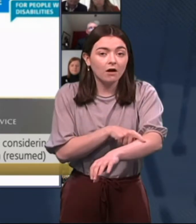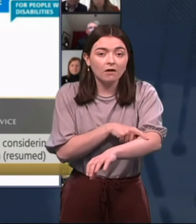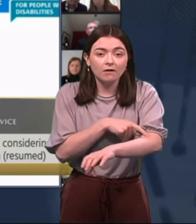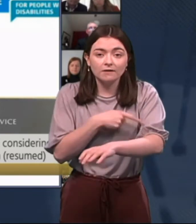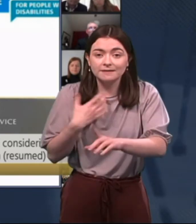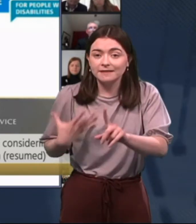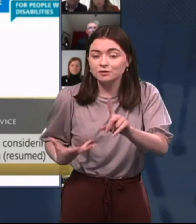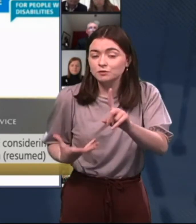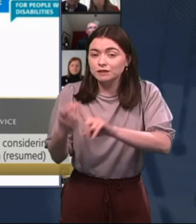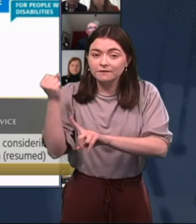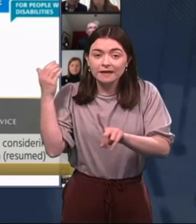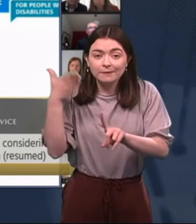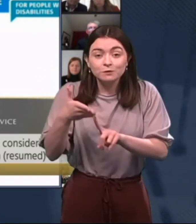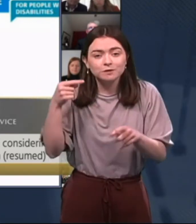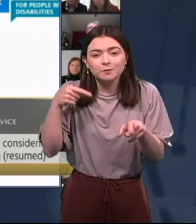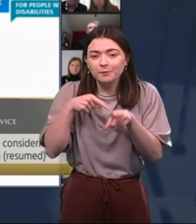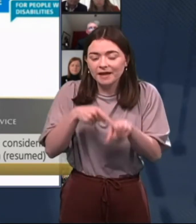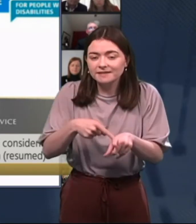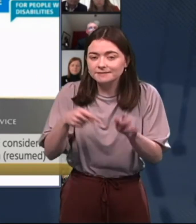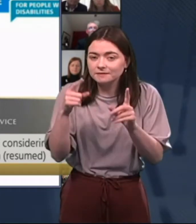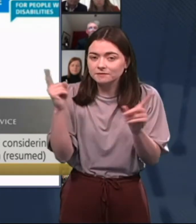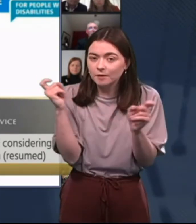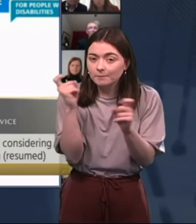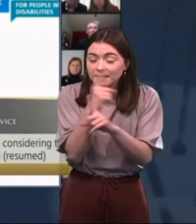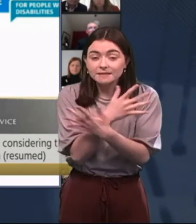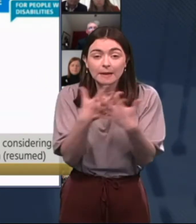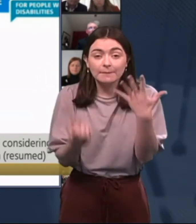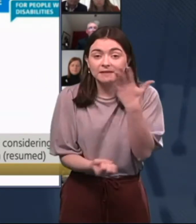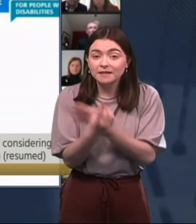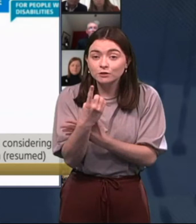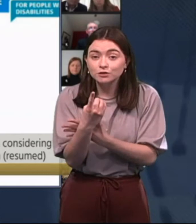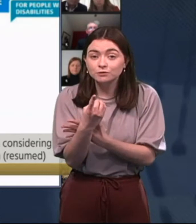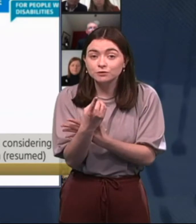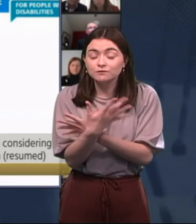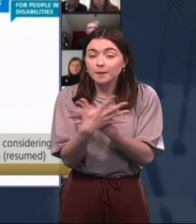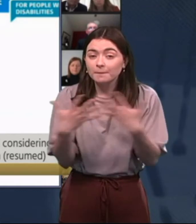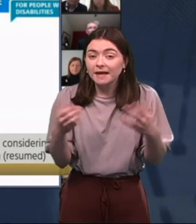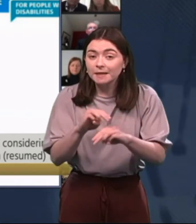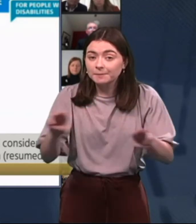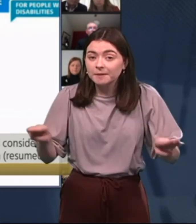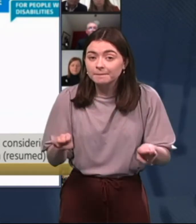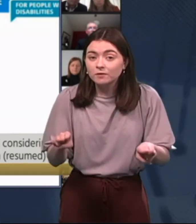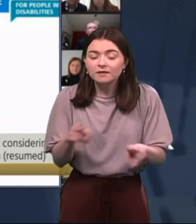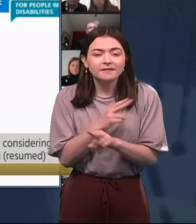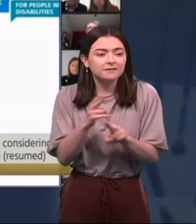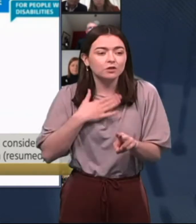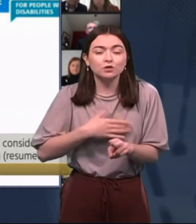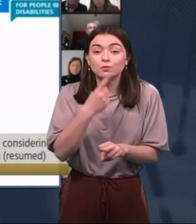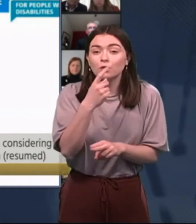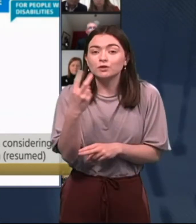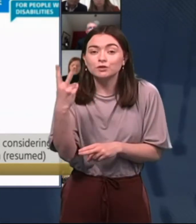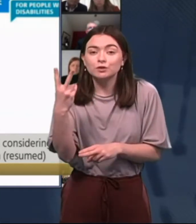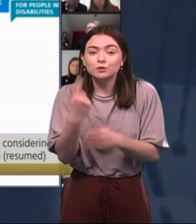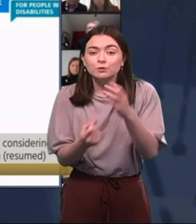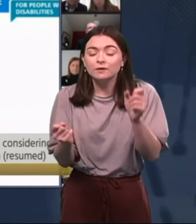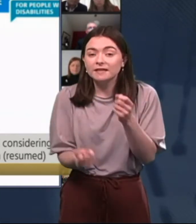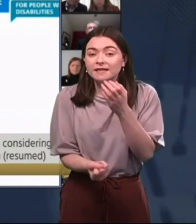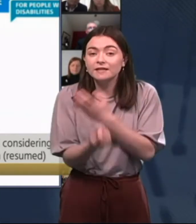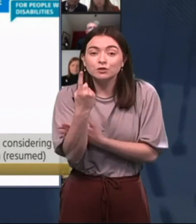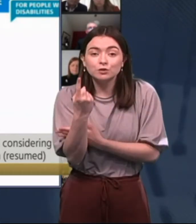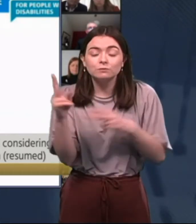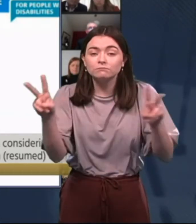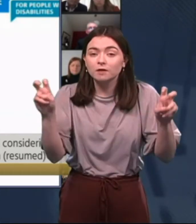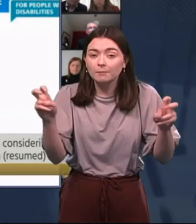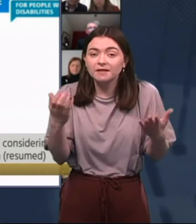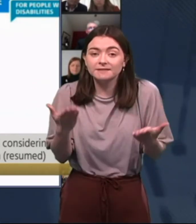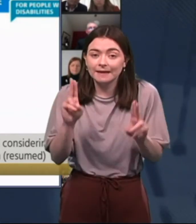and I guess really it depends on the complexity and the number of issues. For many of those we work with, it isn't just one or two single issues that they're facing, it